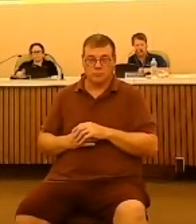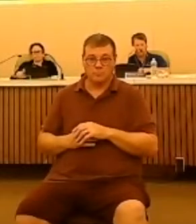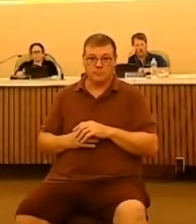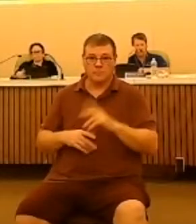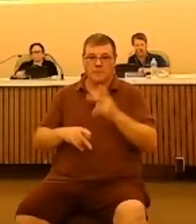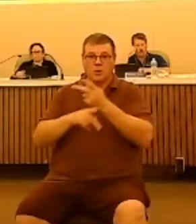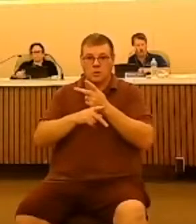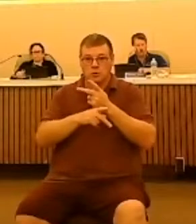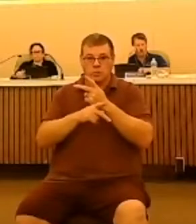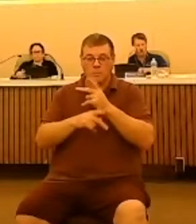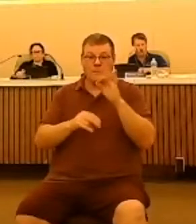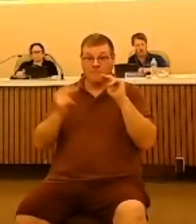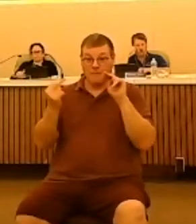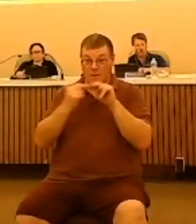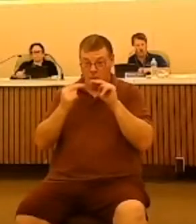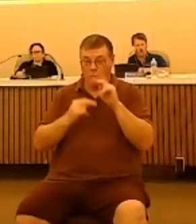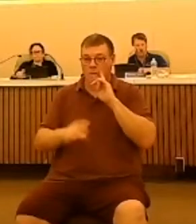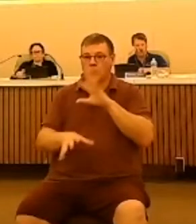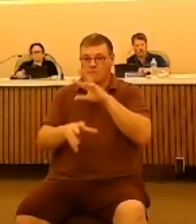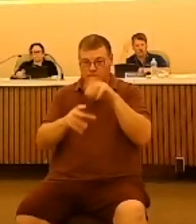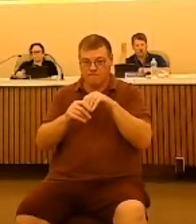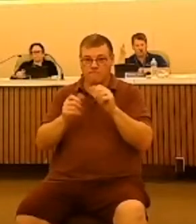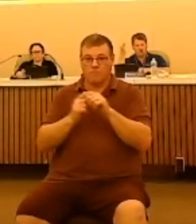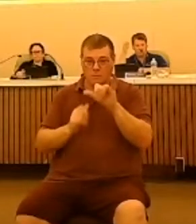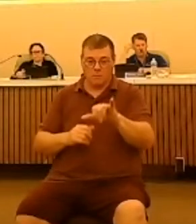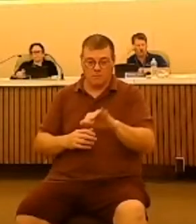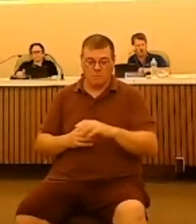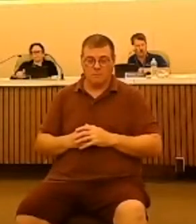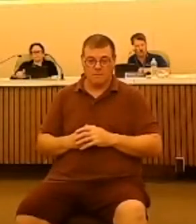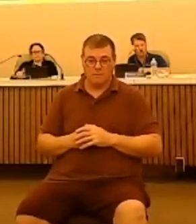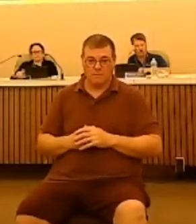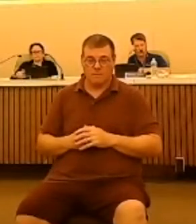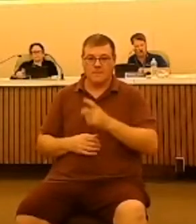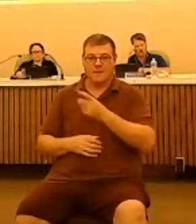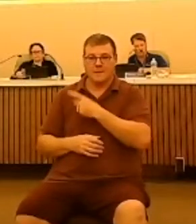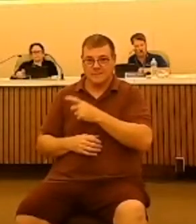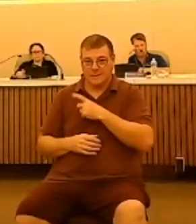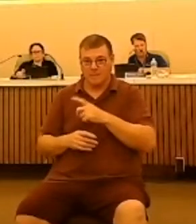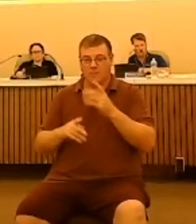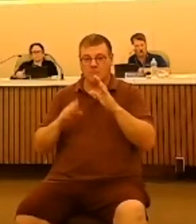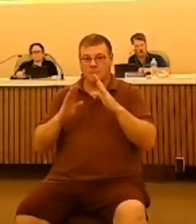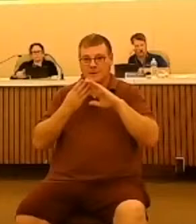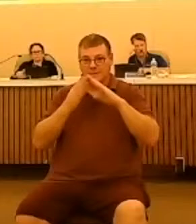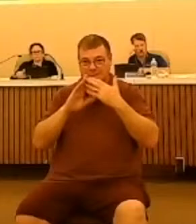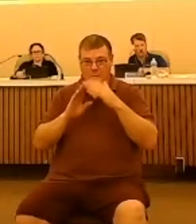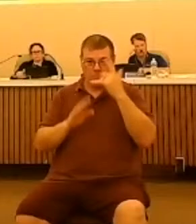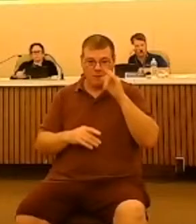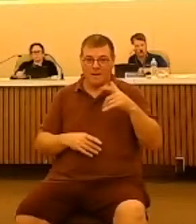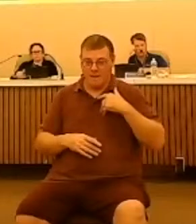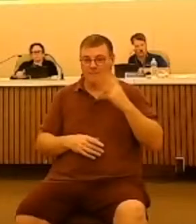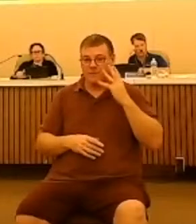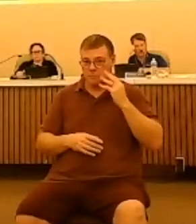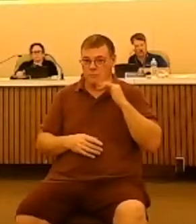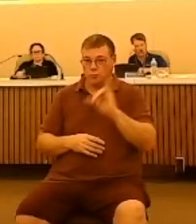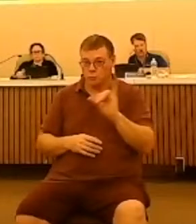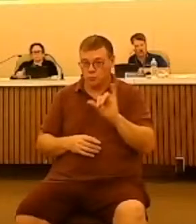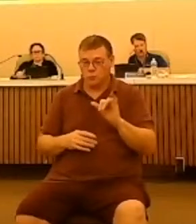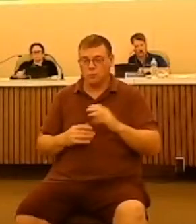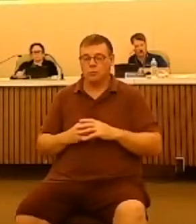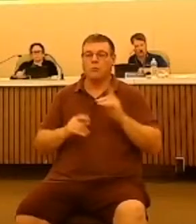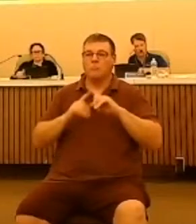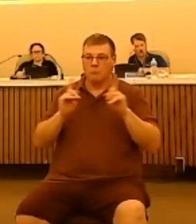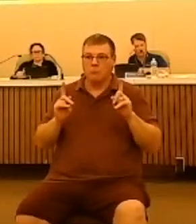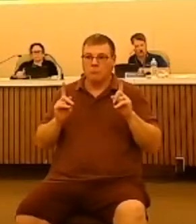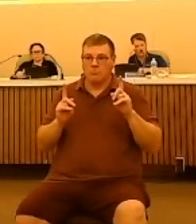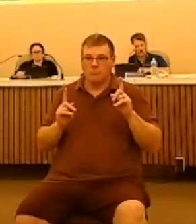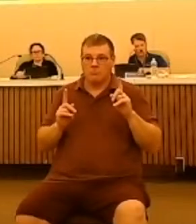our superintendent of highways would be involved in that, probably the deputy town supervisor, since he has some experience in that as well. But basically, we have